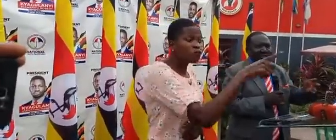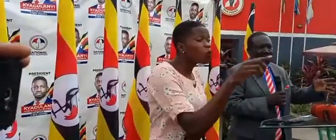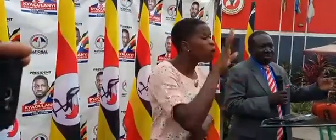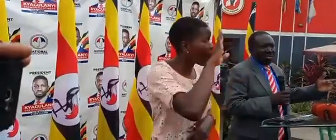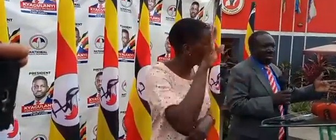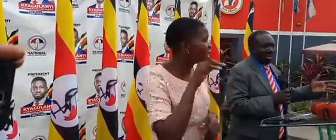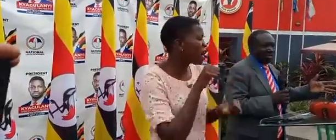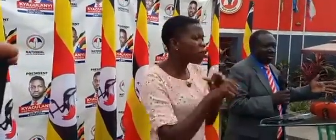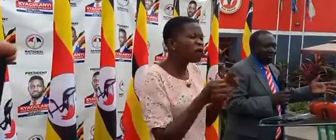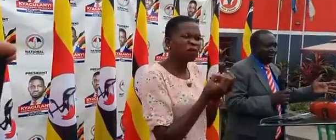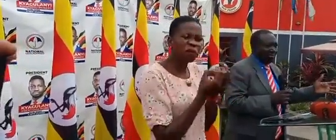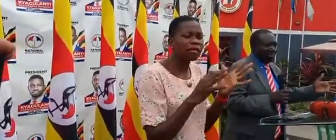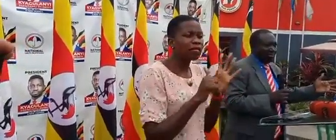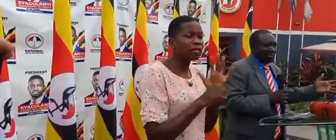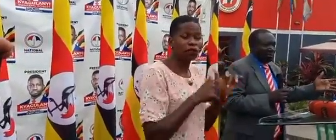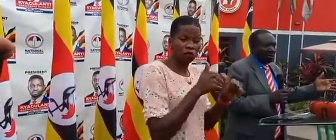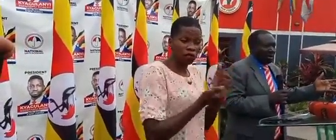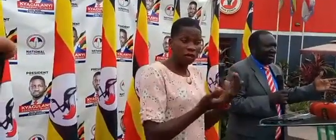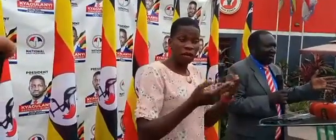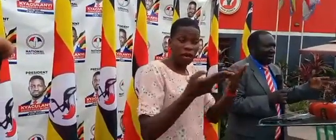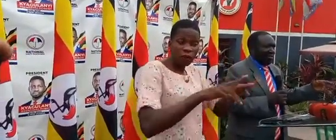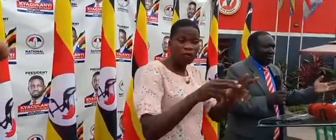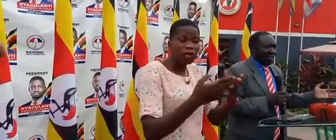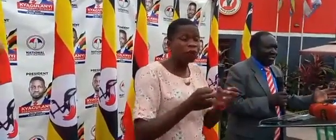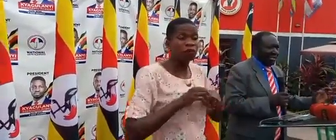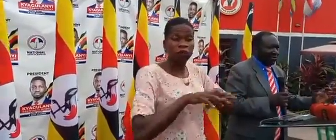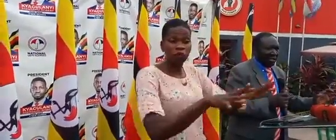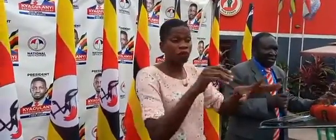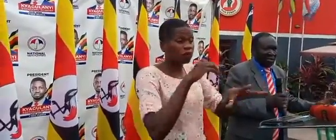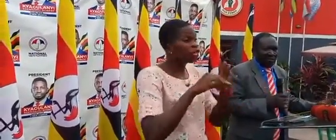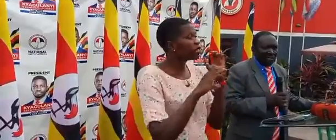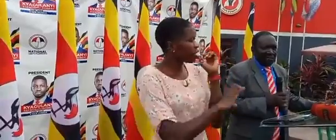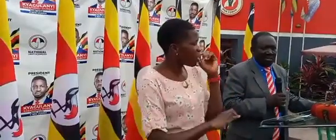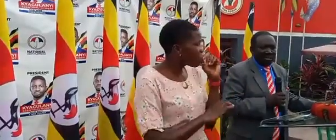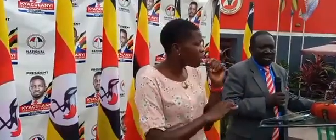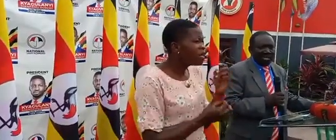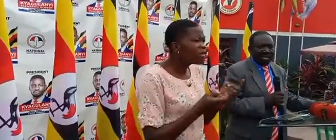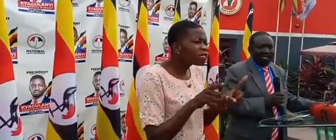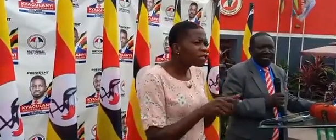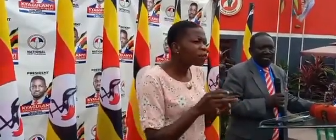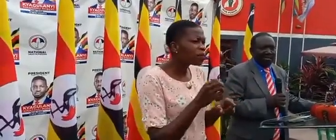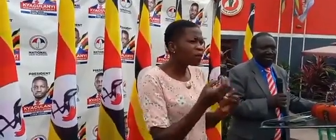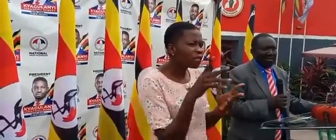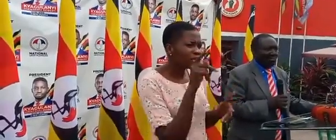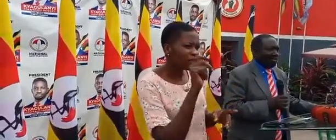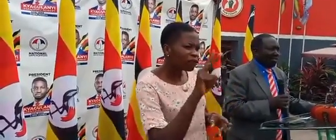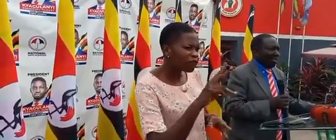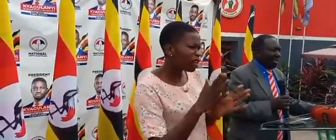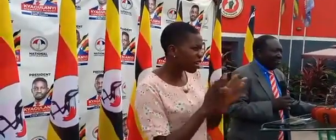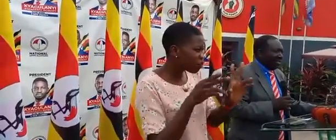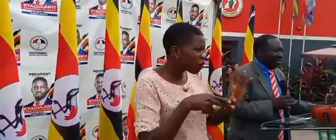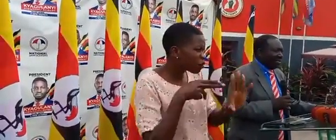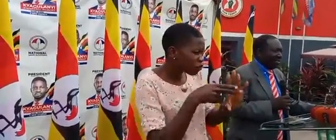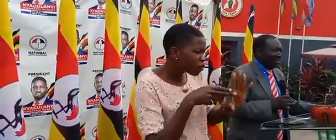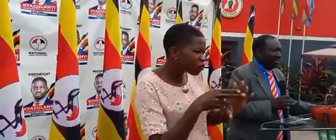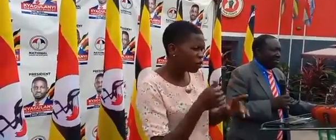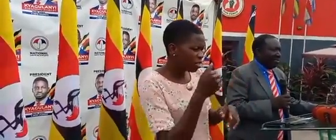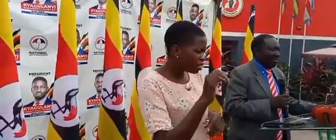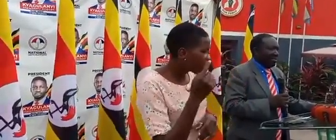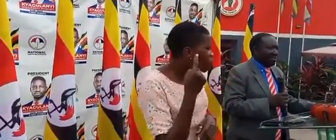that are going on in the country, and the one which has actually captured media headlines almost on a daily